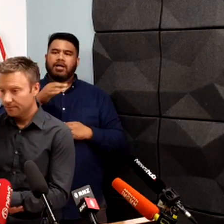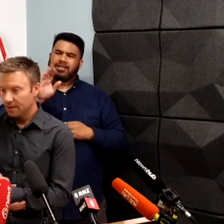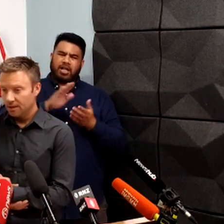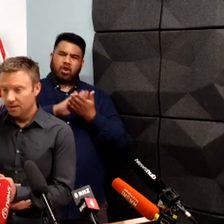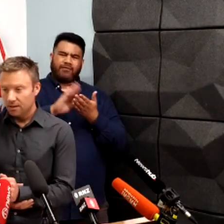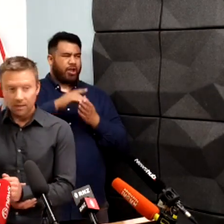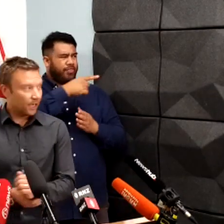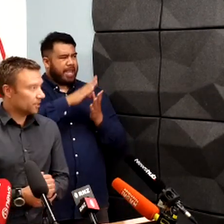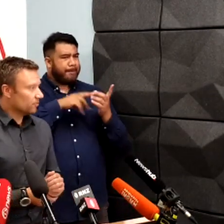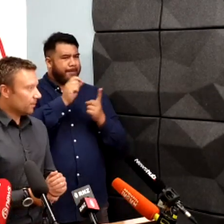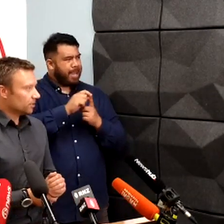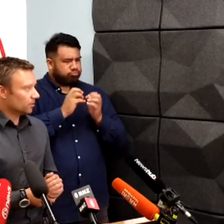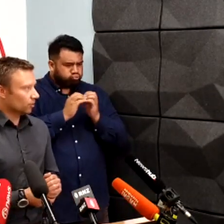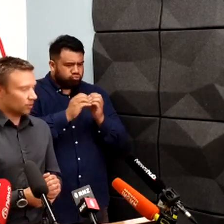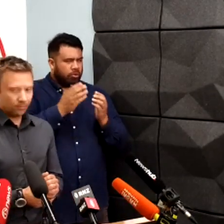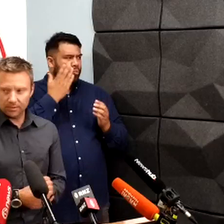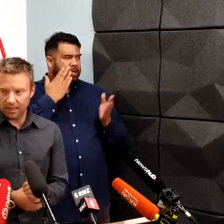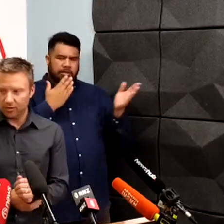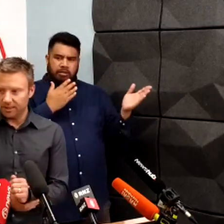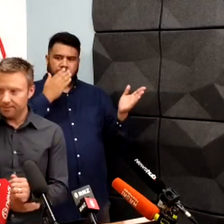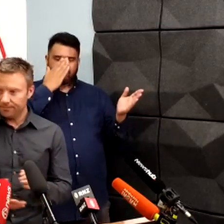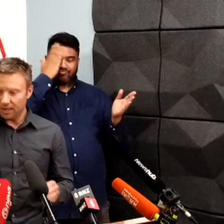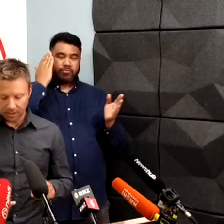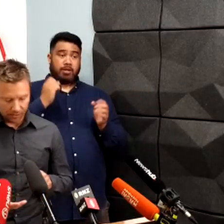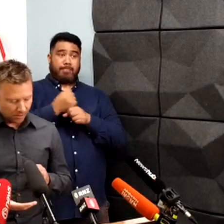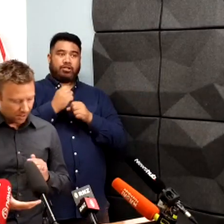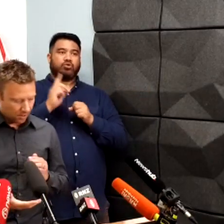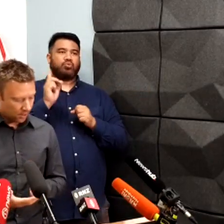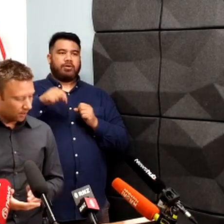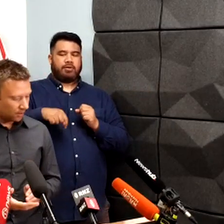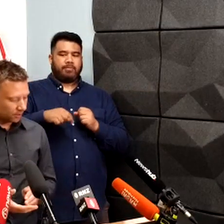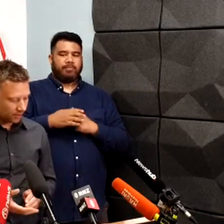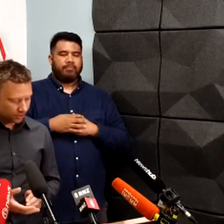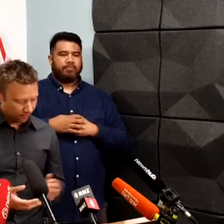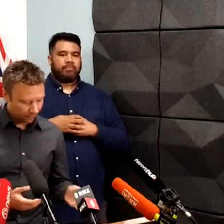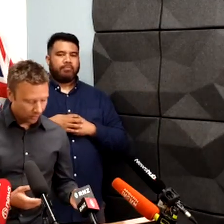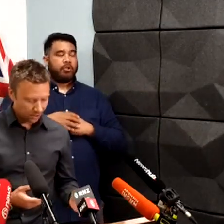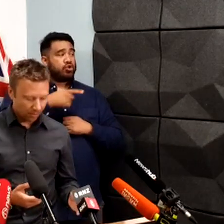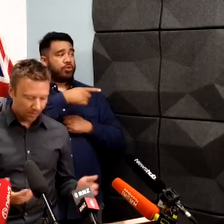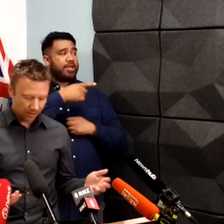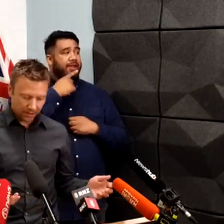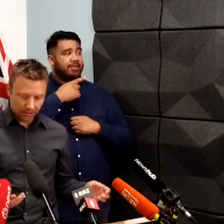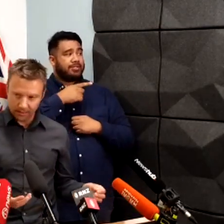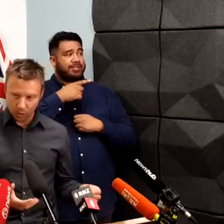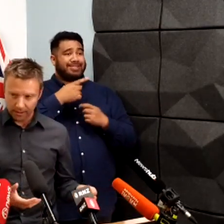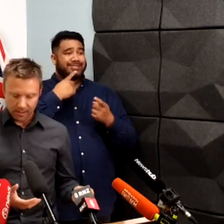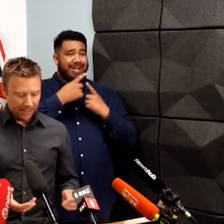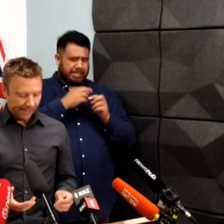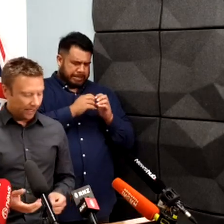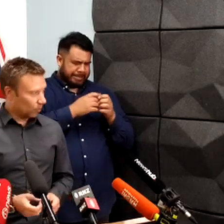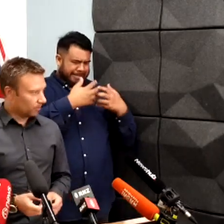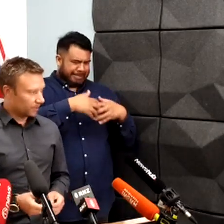drawn up? These maps were drawn up during today. So the elicitation of that forecast probability is late